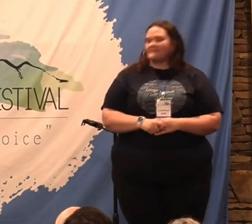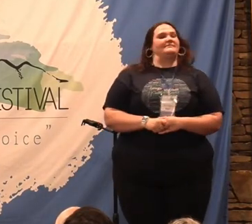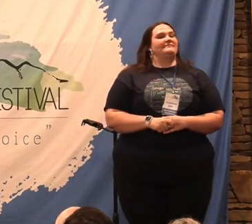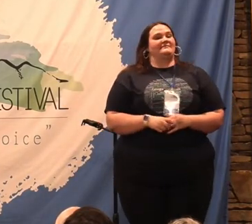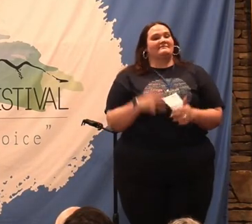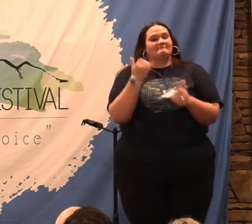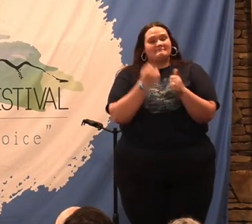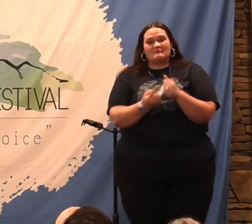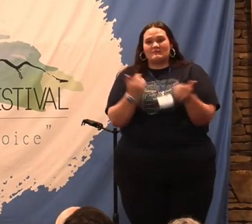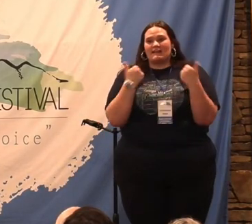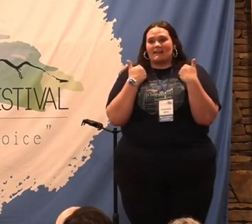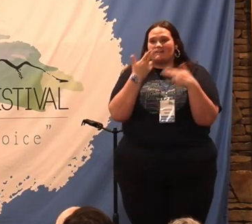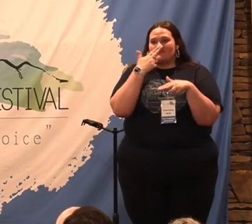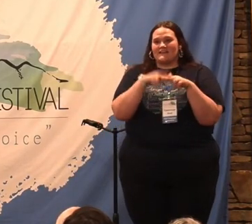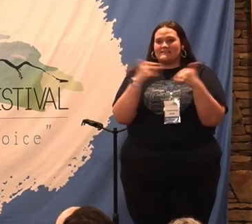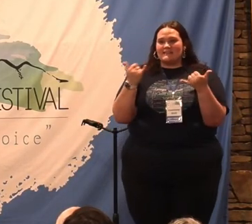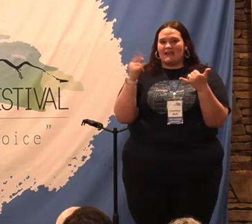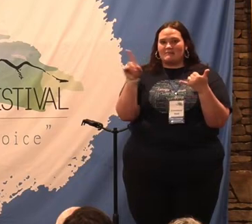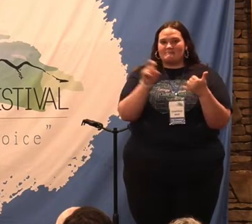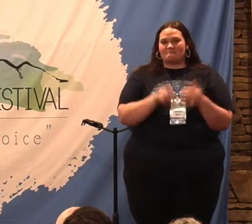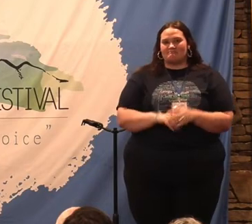Everybody had fun today.